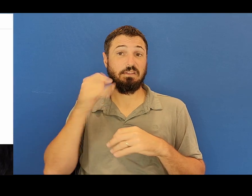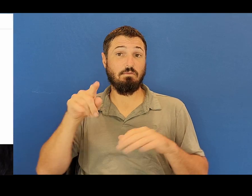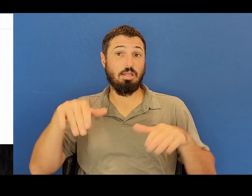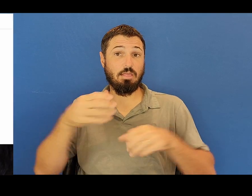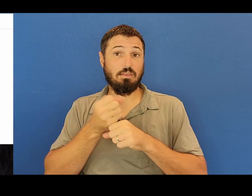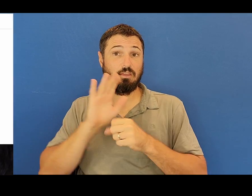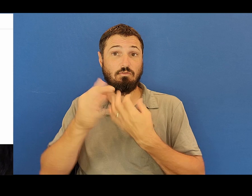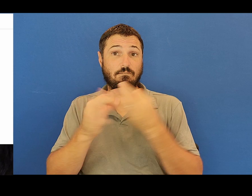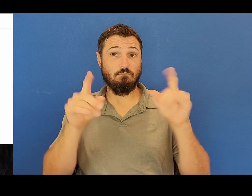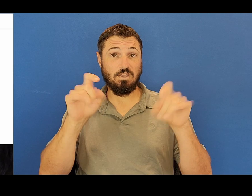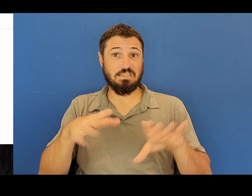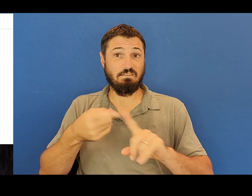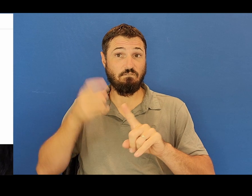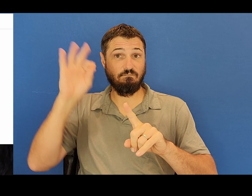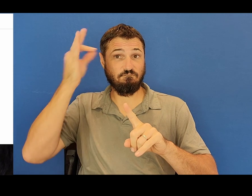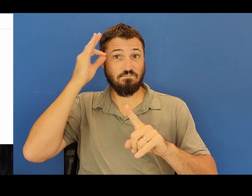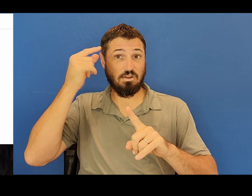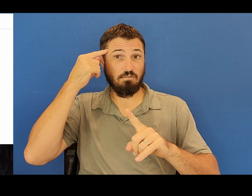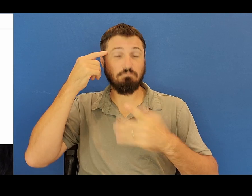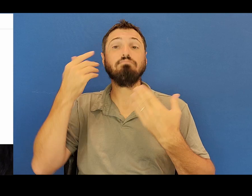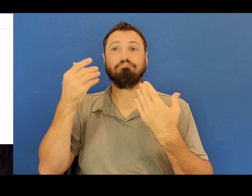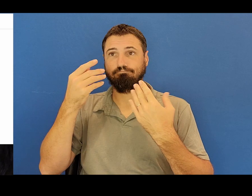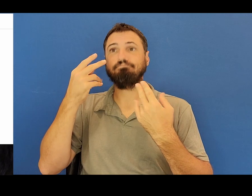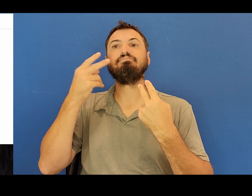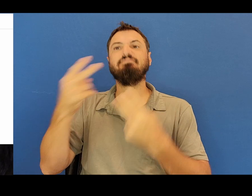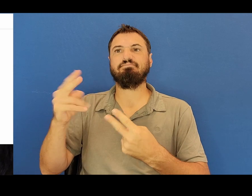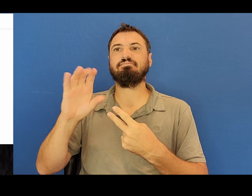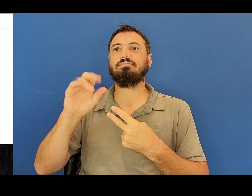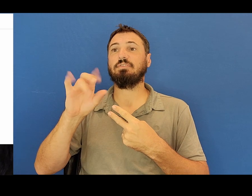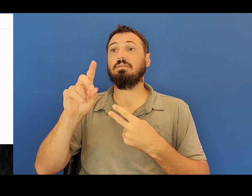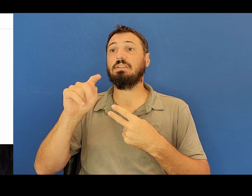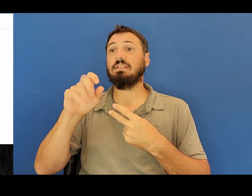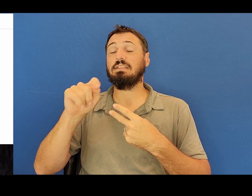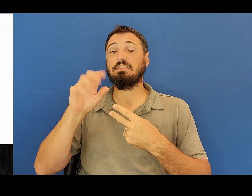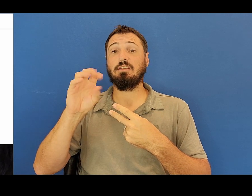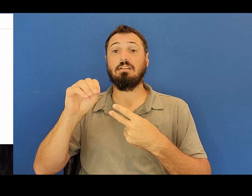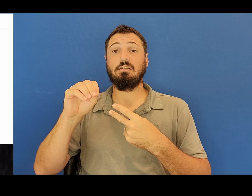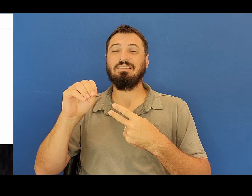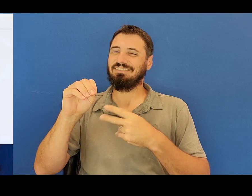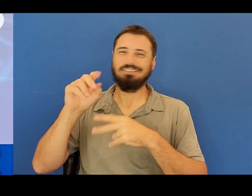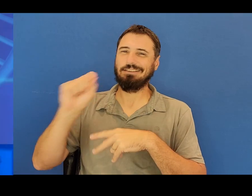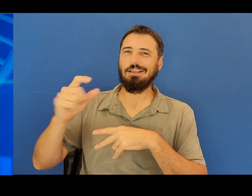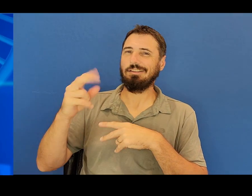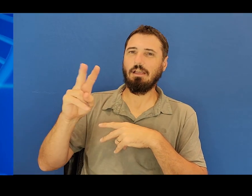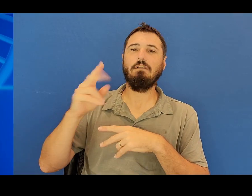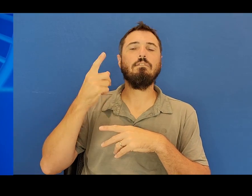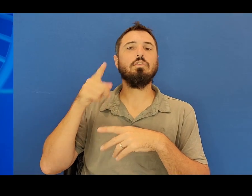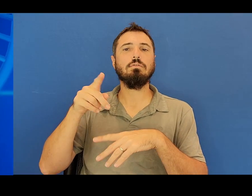federal government, visit covidtest.gov to have tests mailed to you.